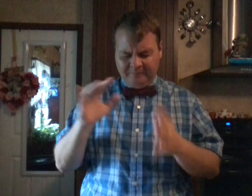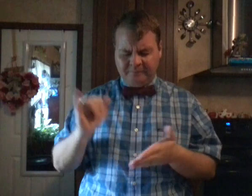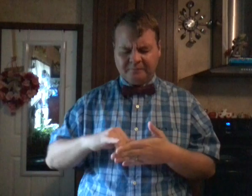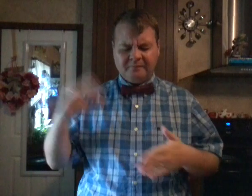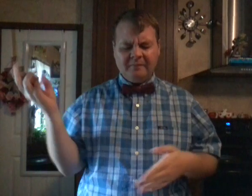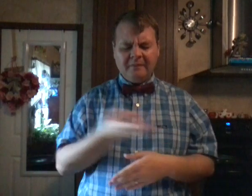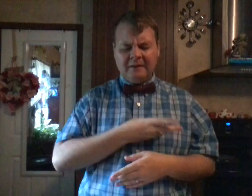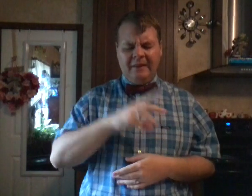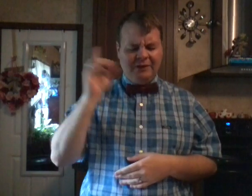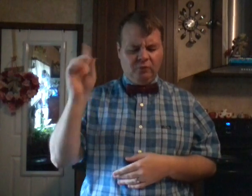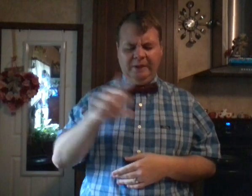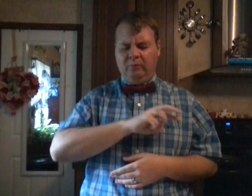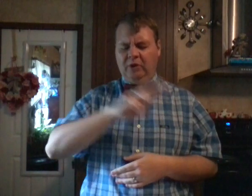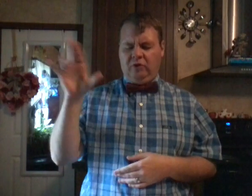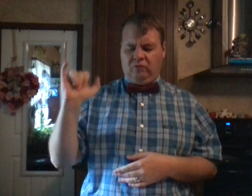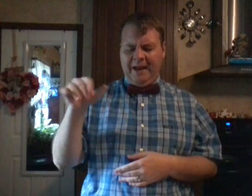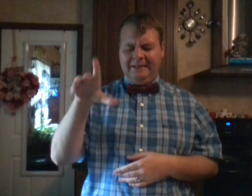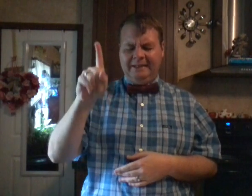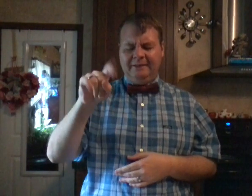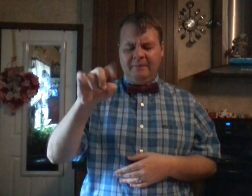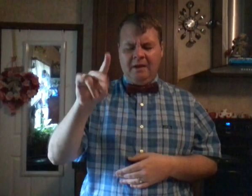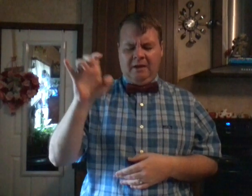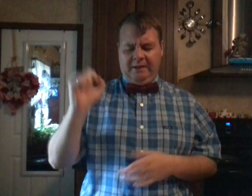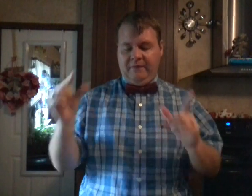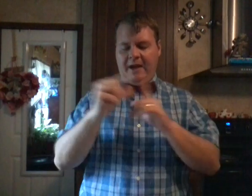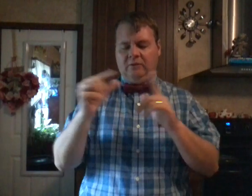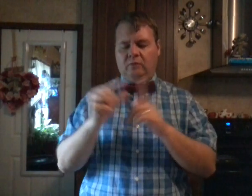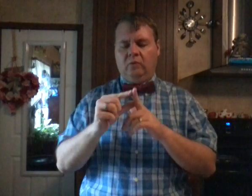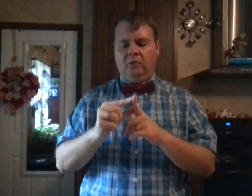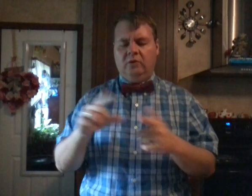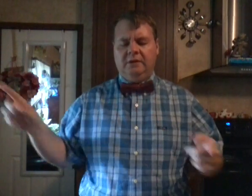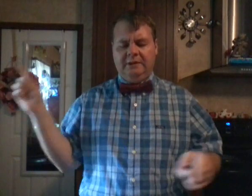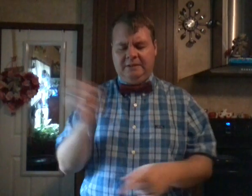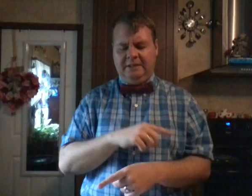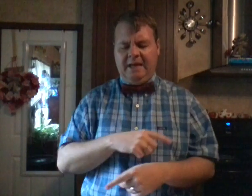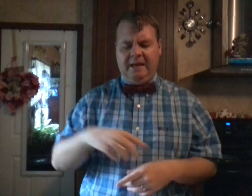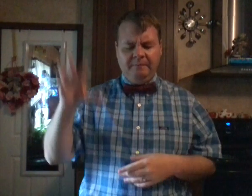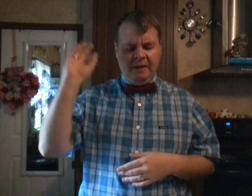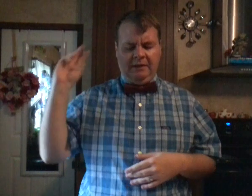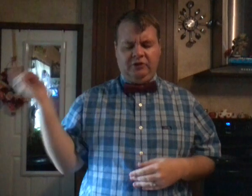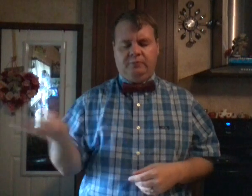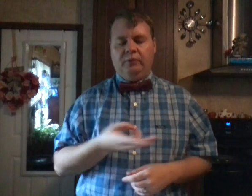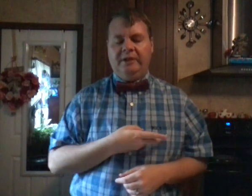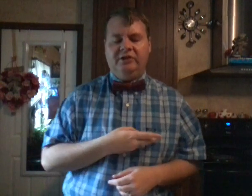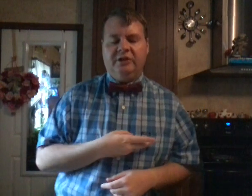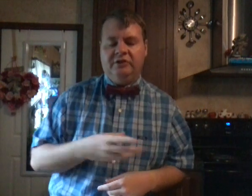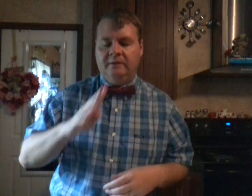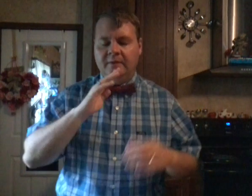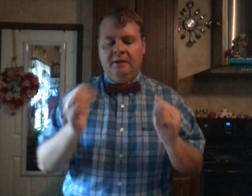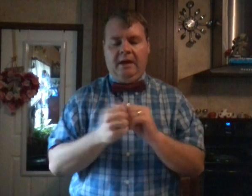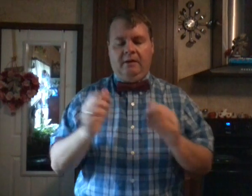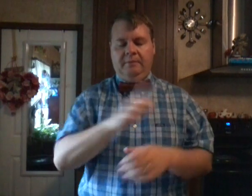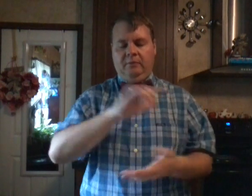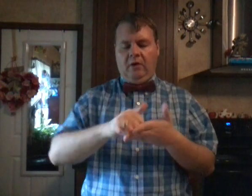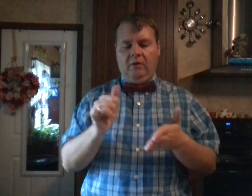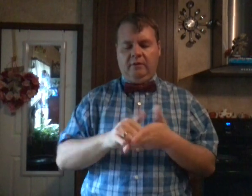that we would rightly divide the Word today and just preach us, and be with all